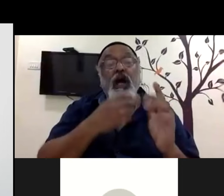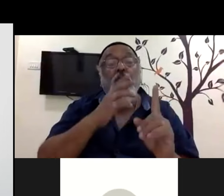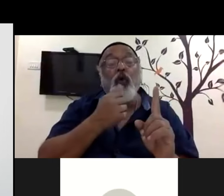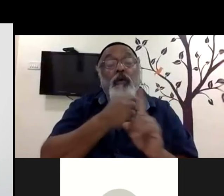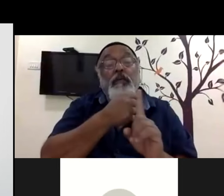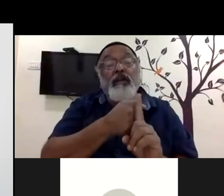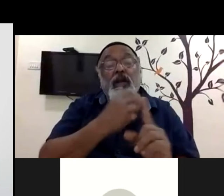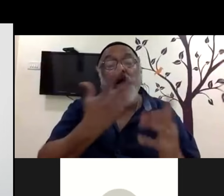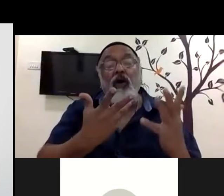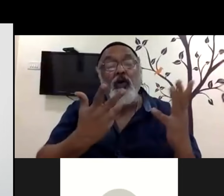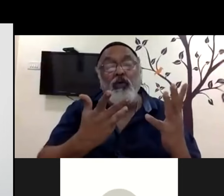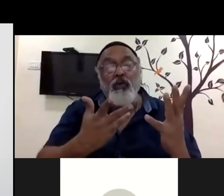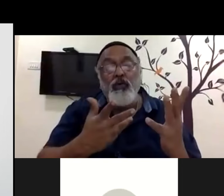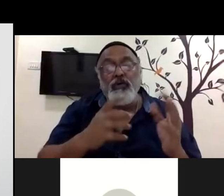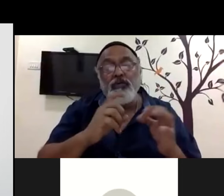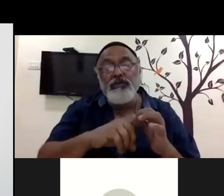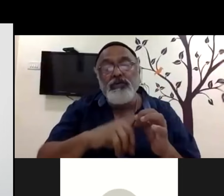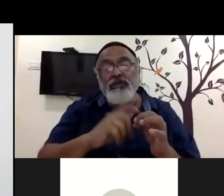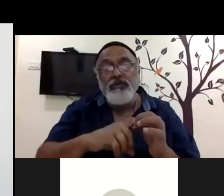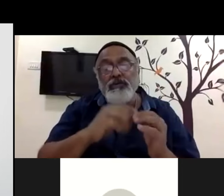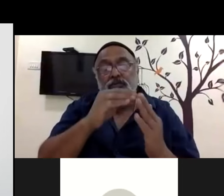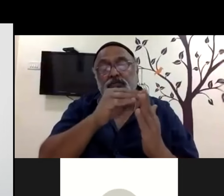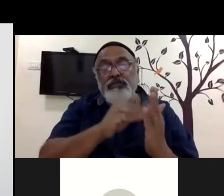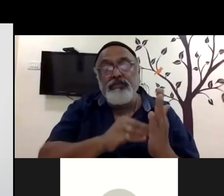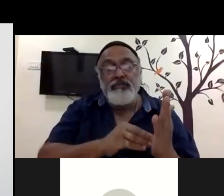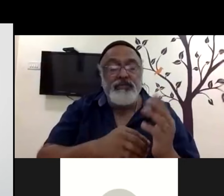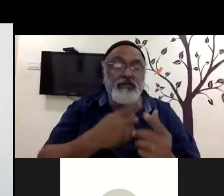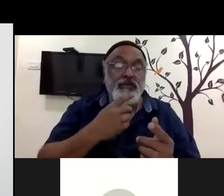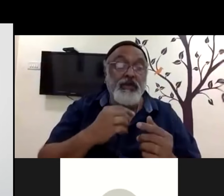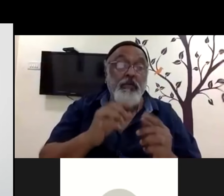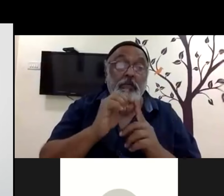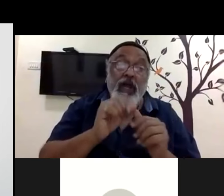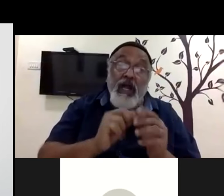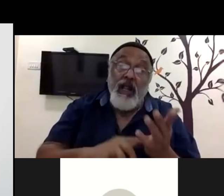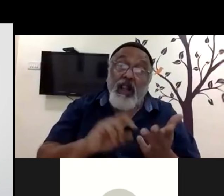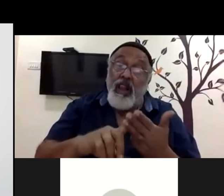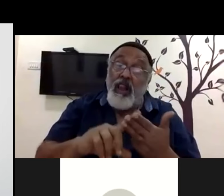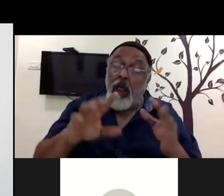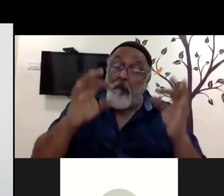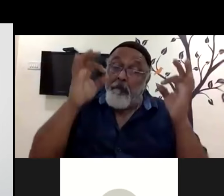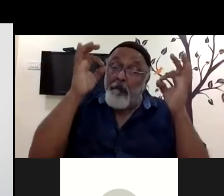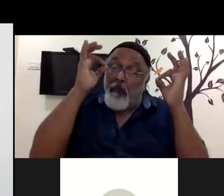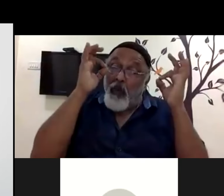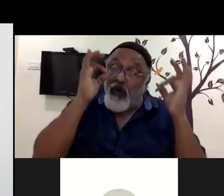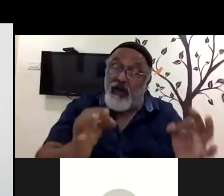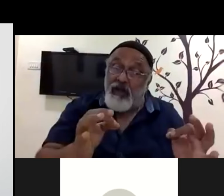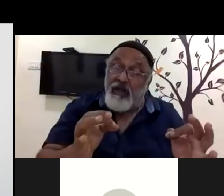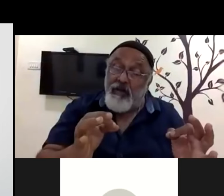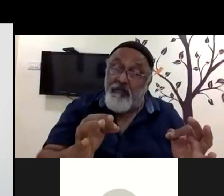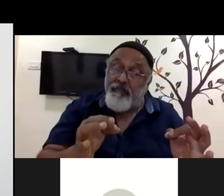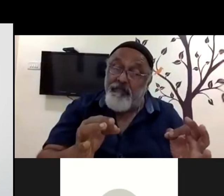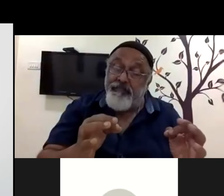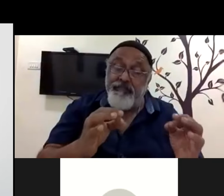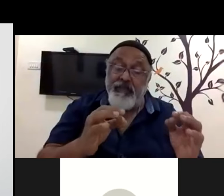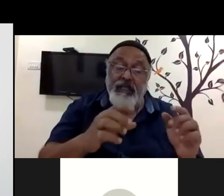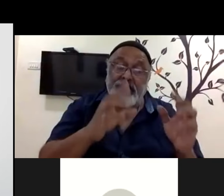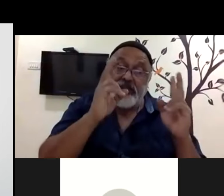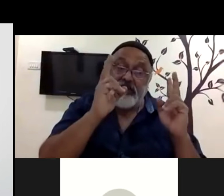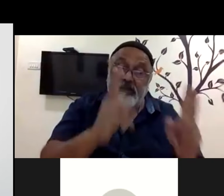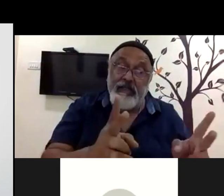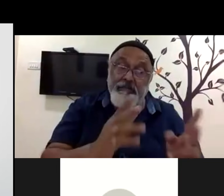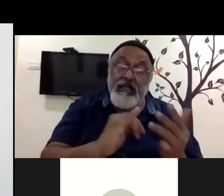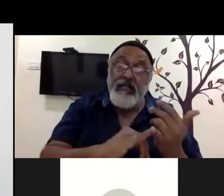Then, but in panel, what is absolutely essential is I follow the same sample when I collect my next set of data